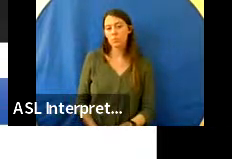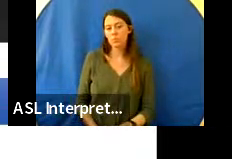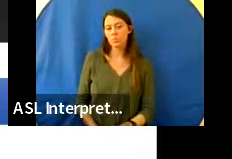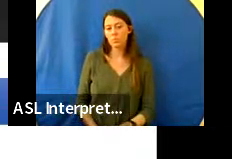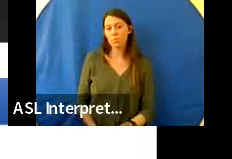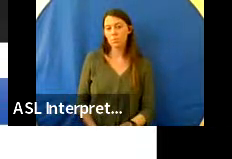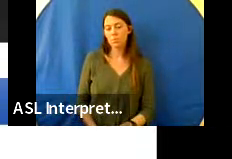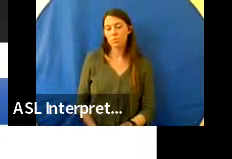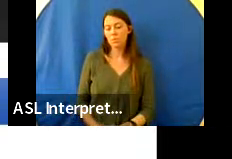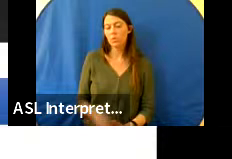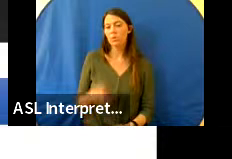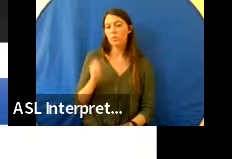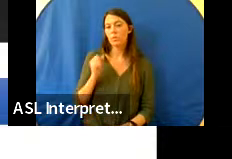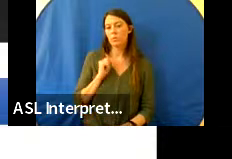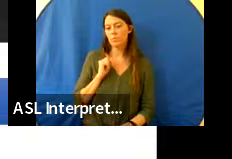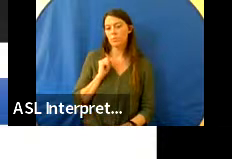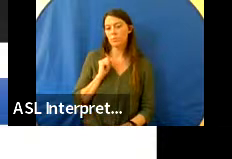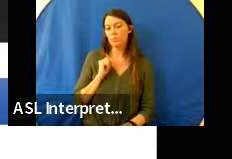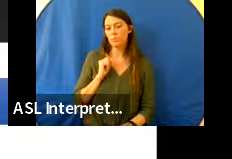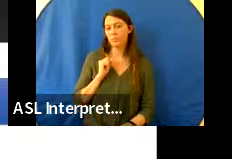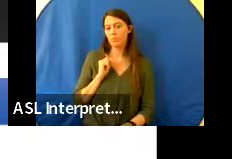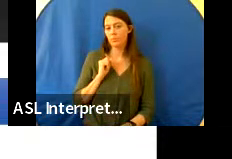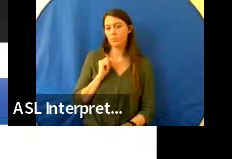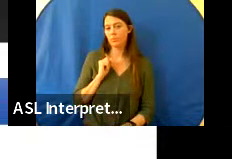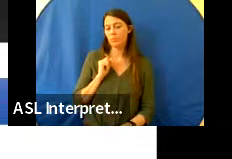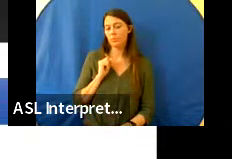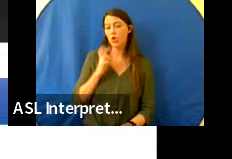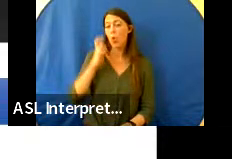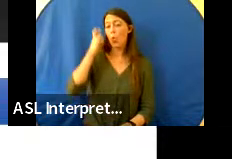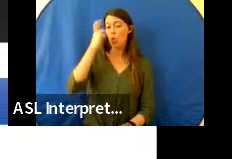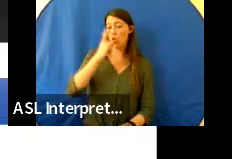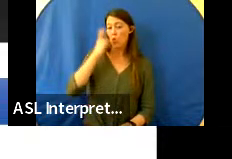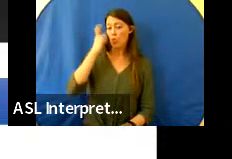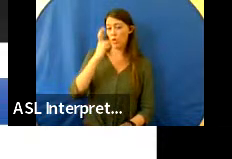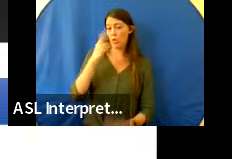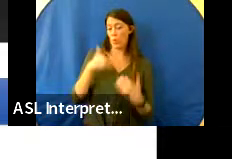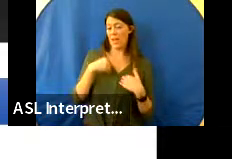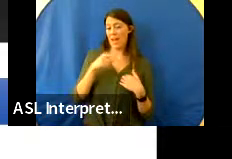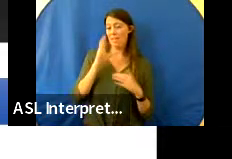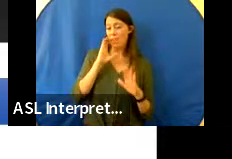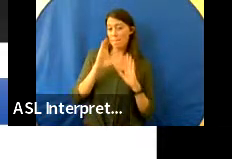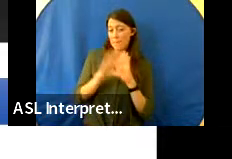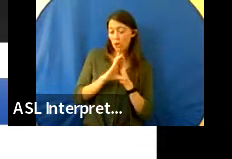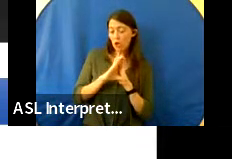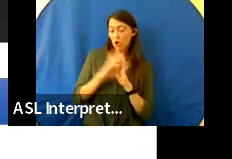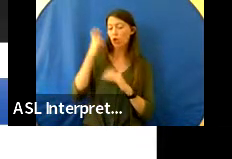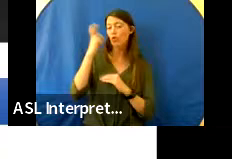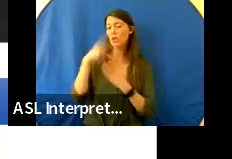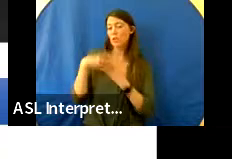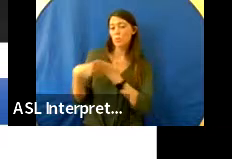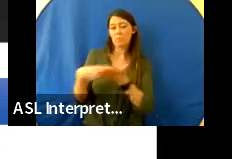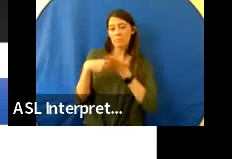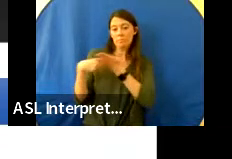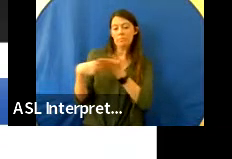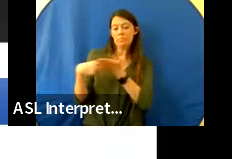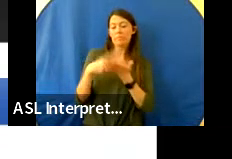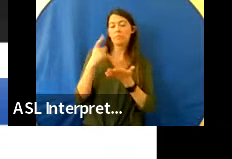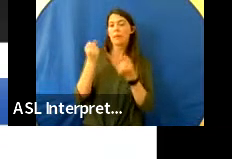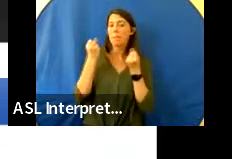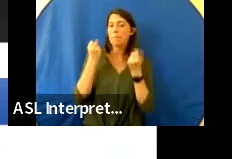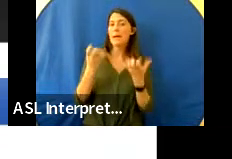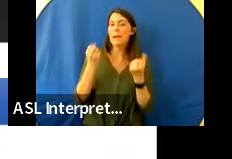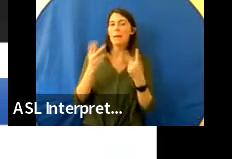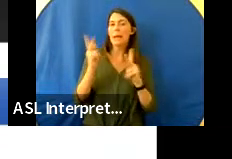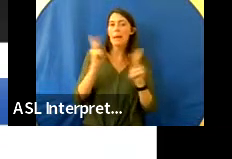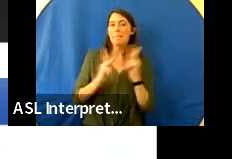images, we're talking about this is because so many of us and all of you have been hearing in the public space